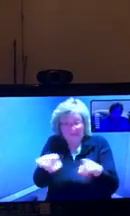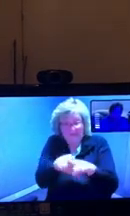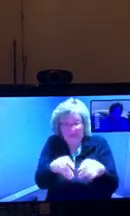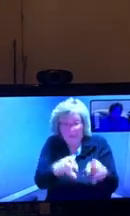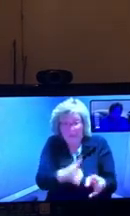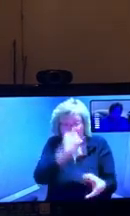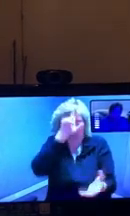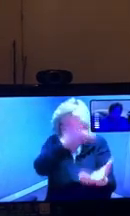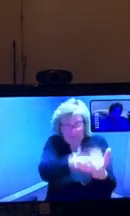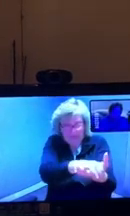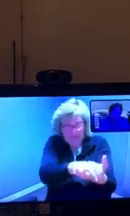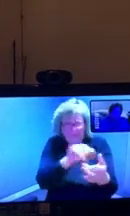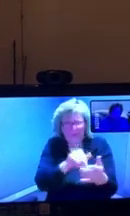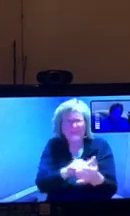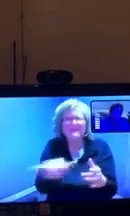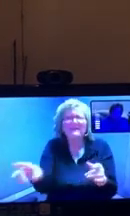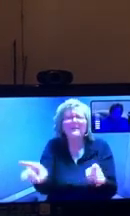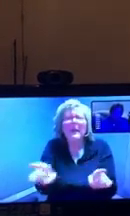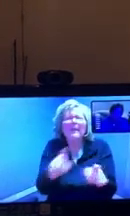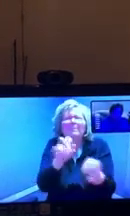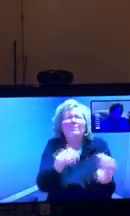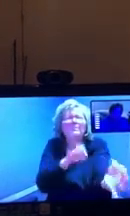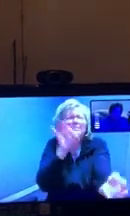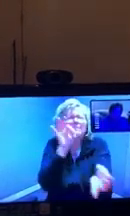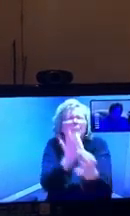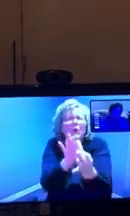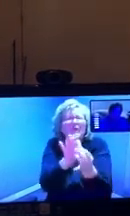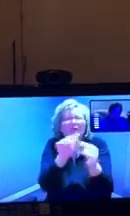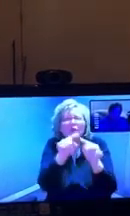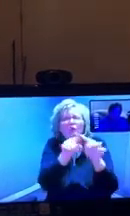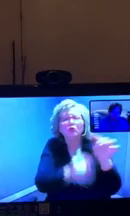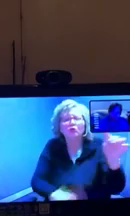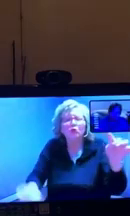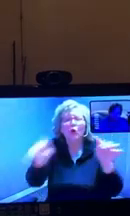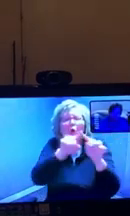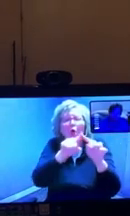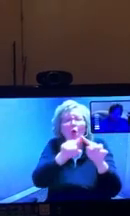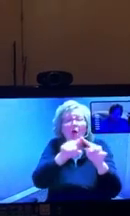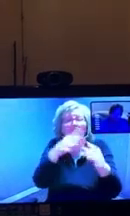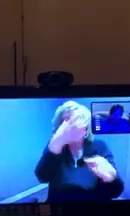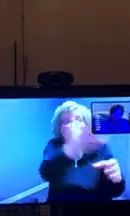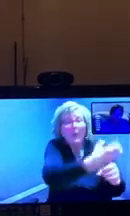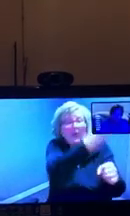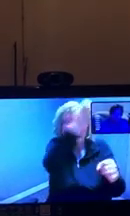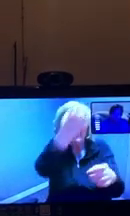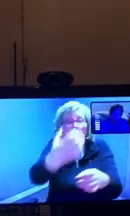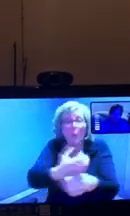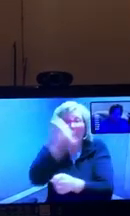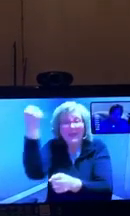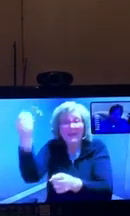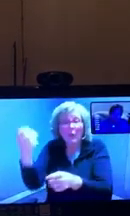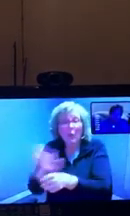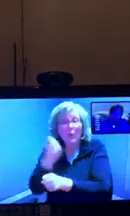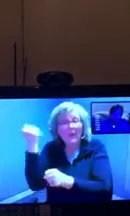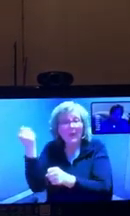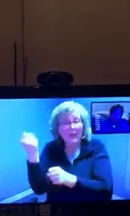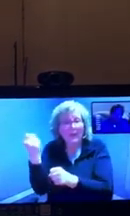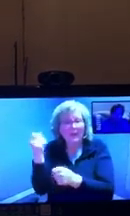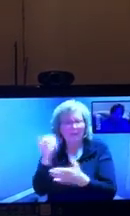circle of a win-win-win for everybody that's a part of this whole program. And I'm going to tell you right now, I couldn't be